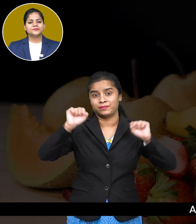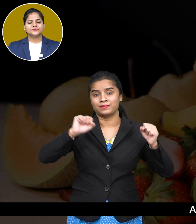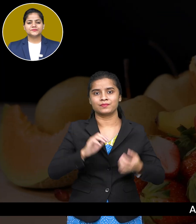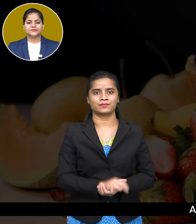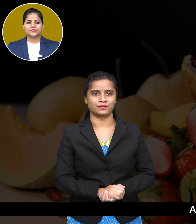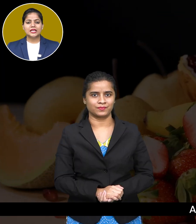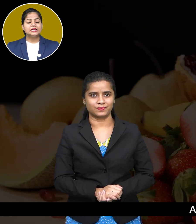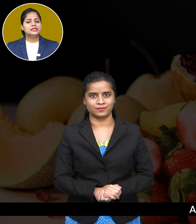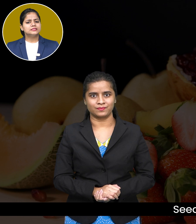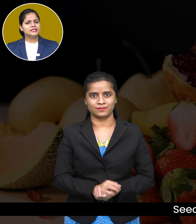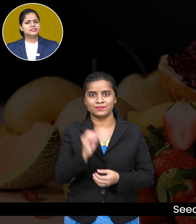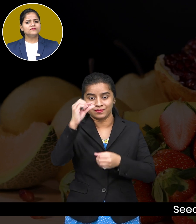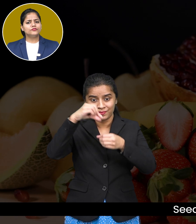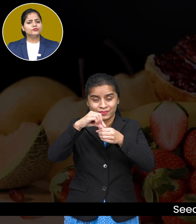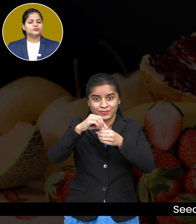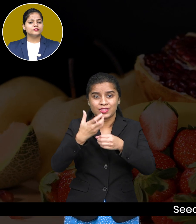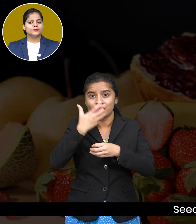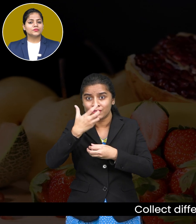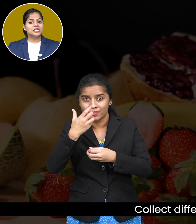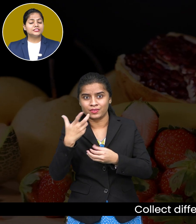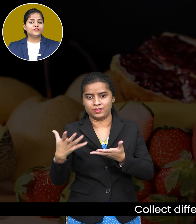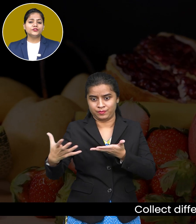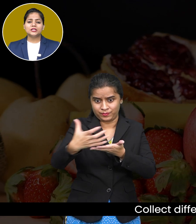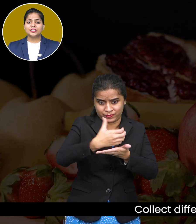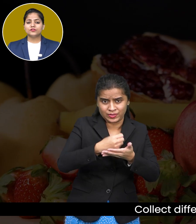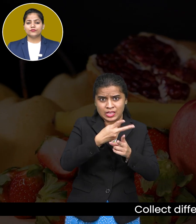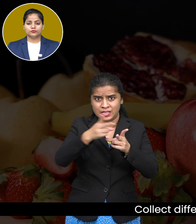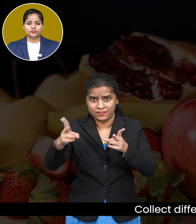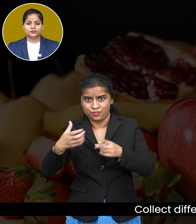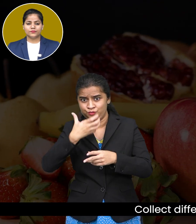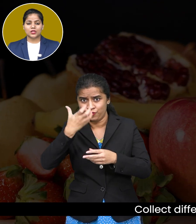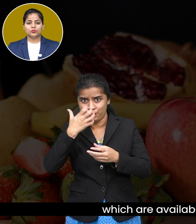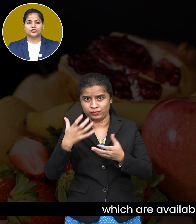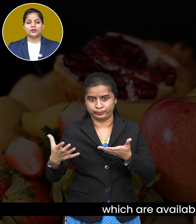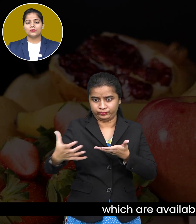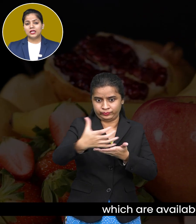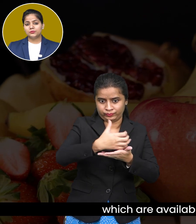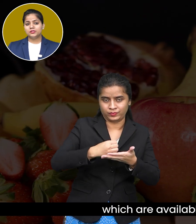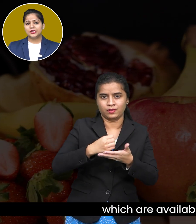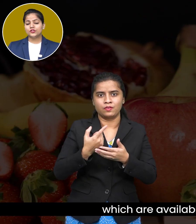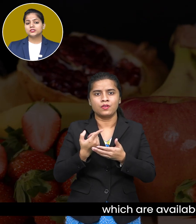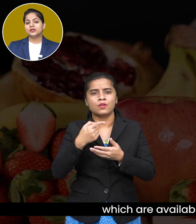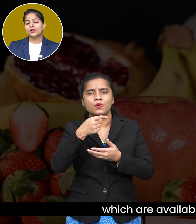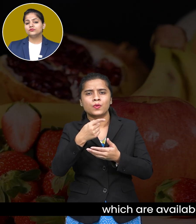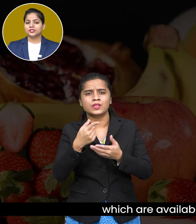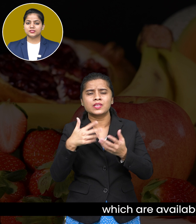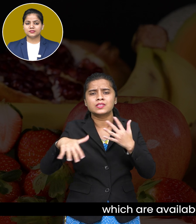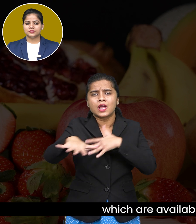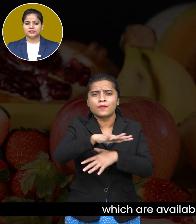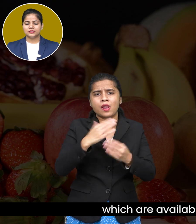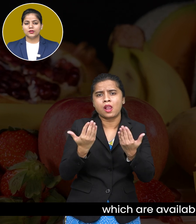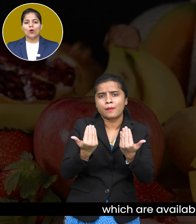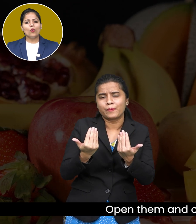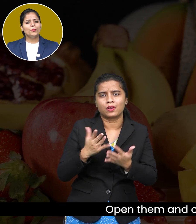Activity. Seeds in fruits. Collect different kinds of fruit which are available in your